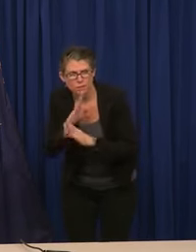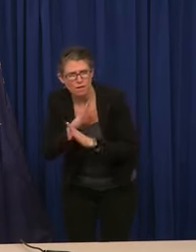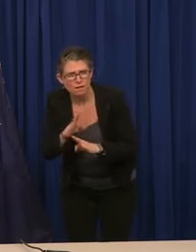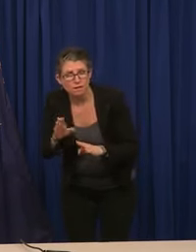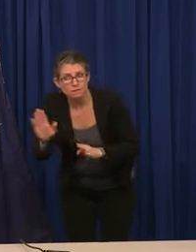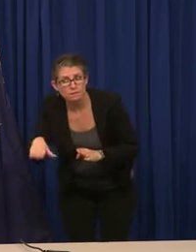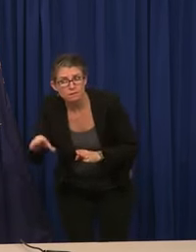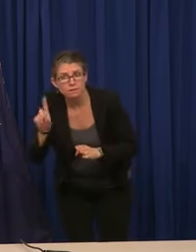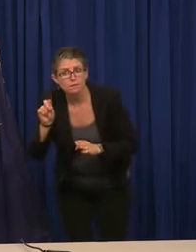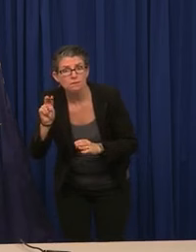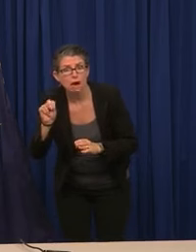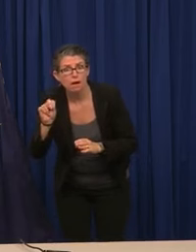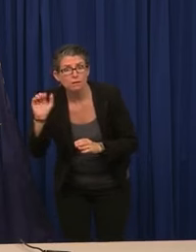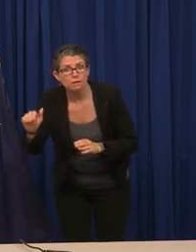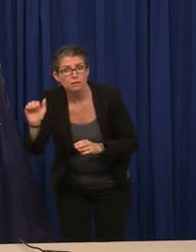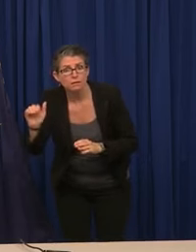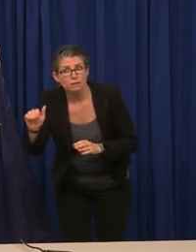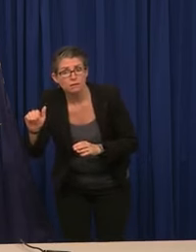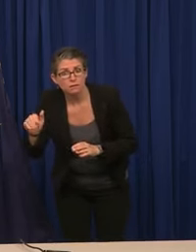Don, would you like to kick us off?